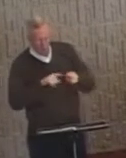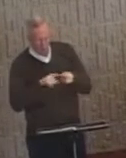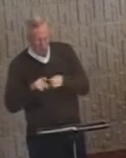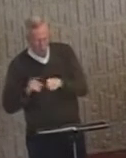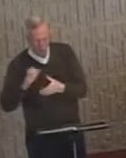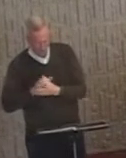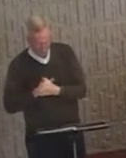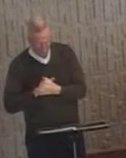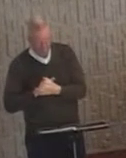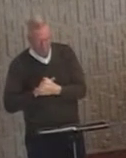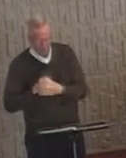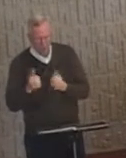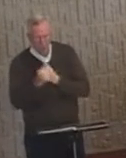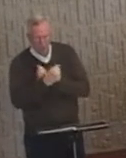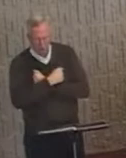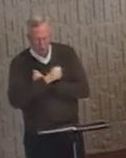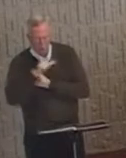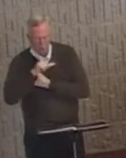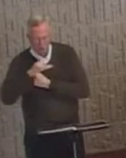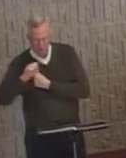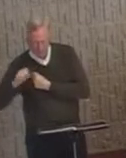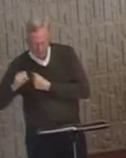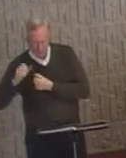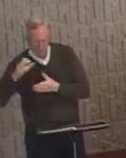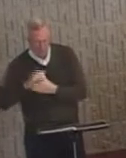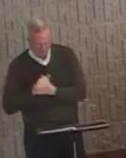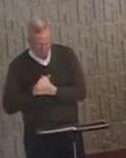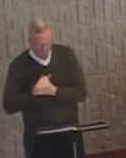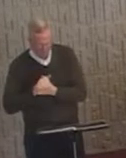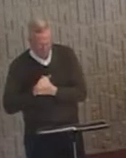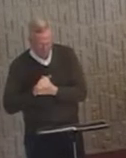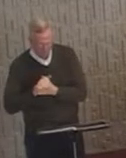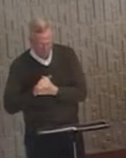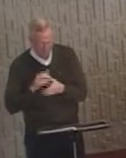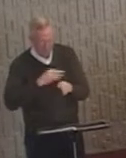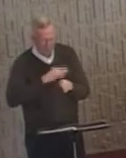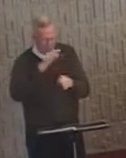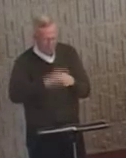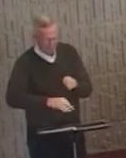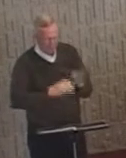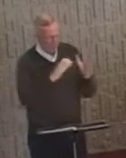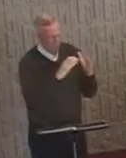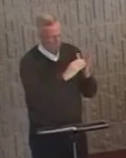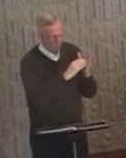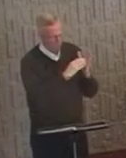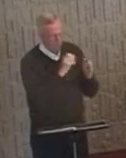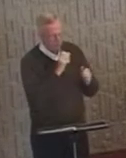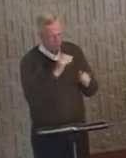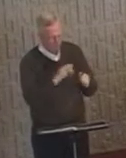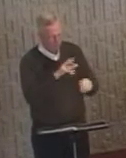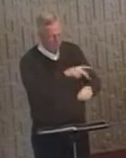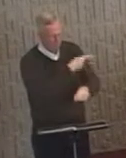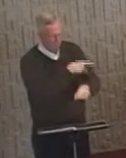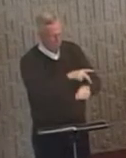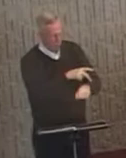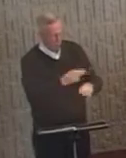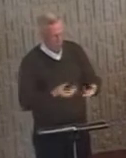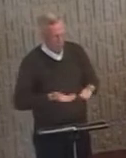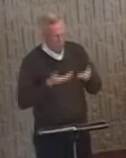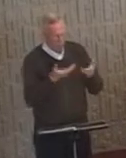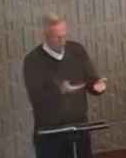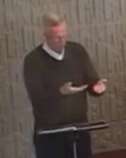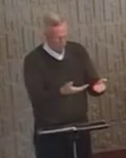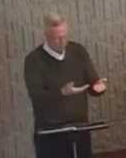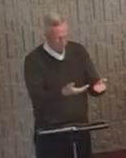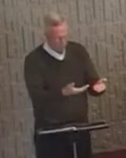loveless marriage, and the final verse of Whittier's poem offers this famous